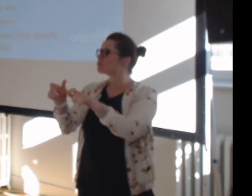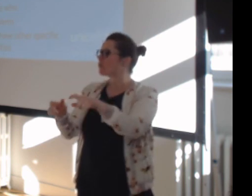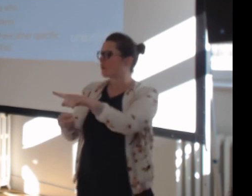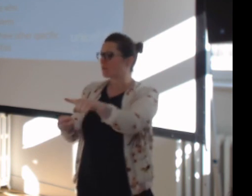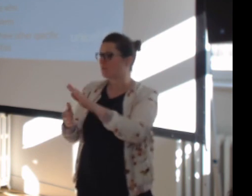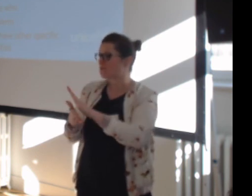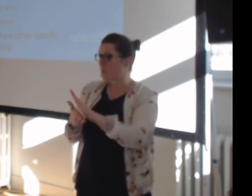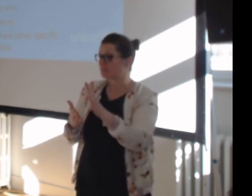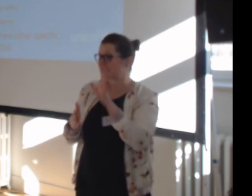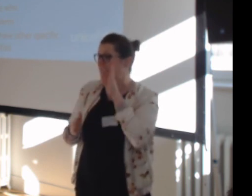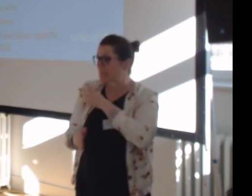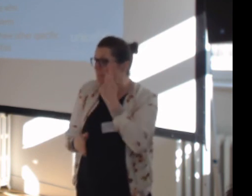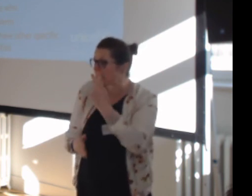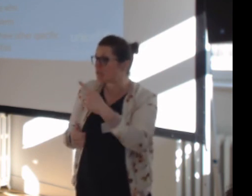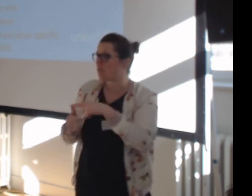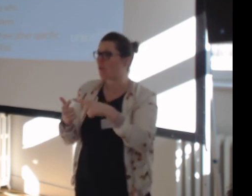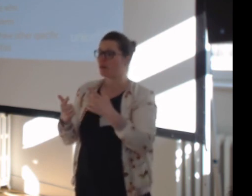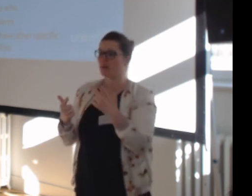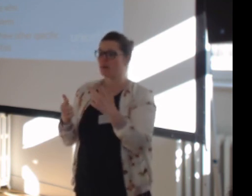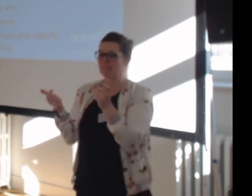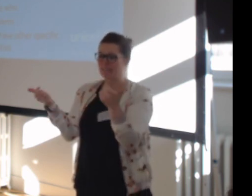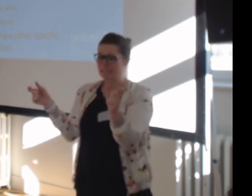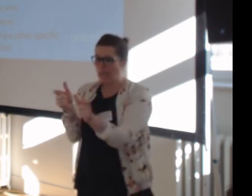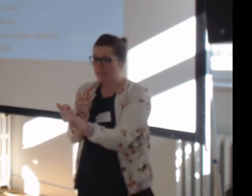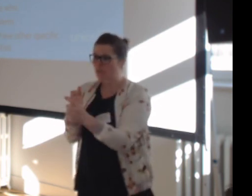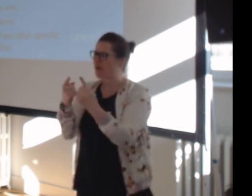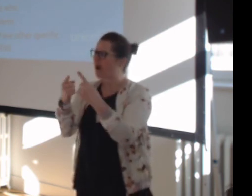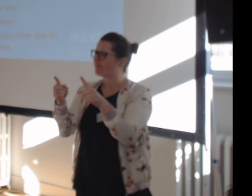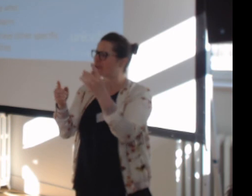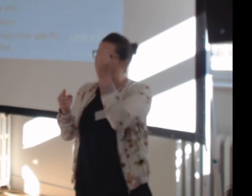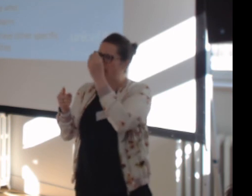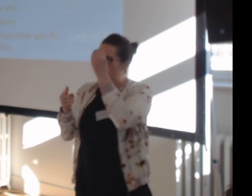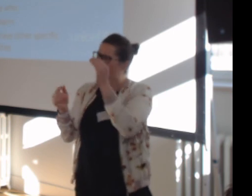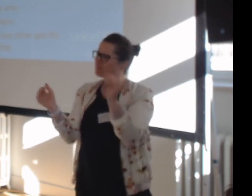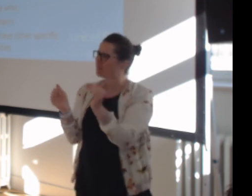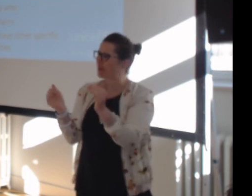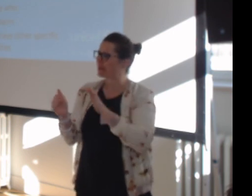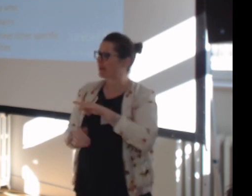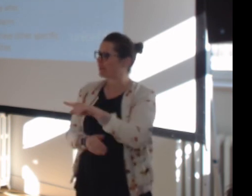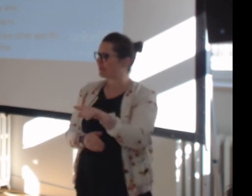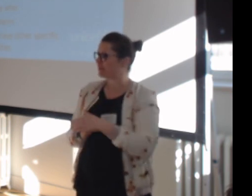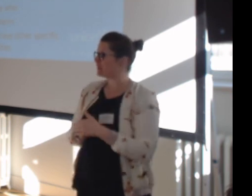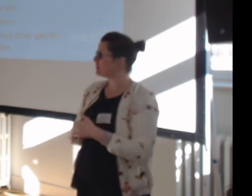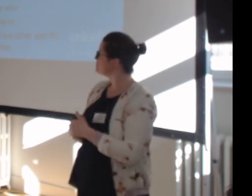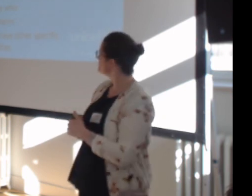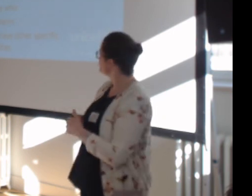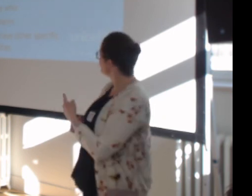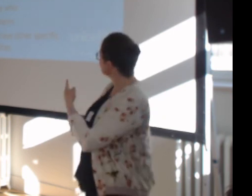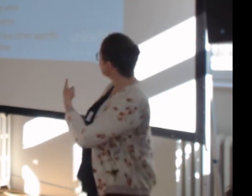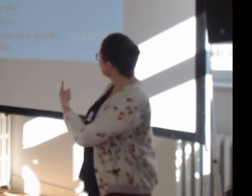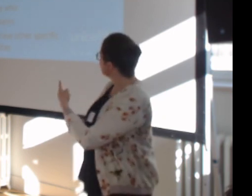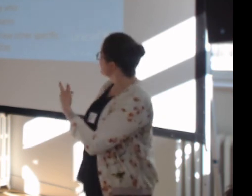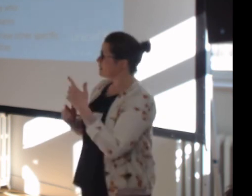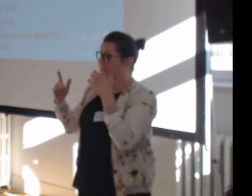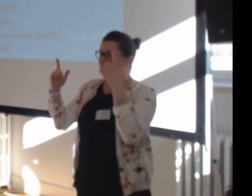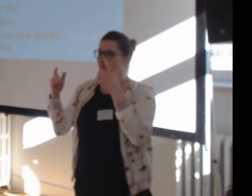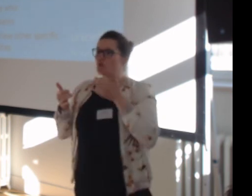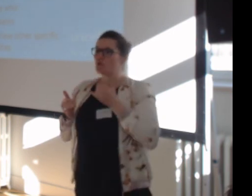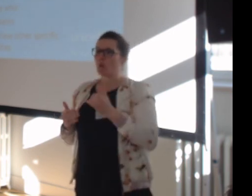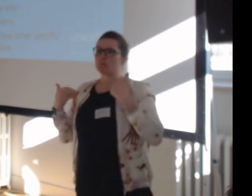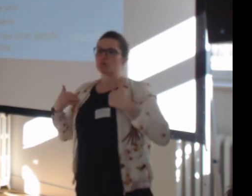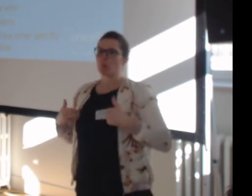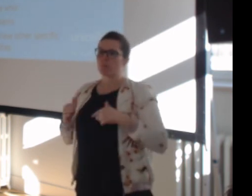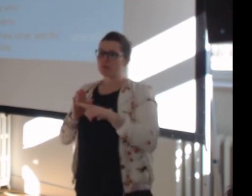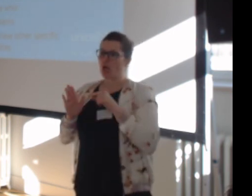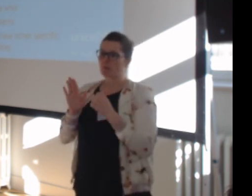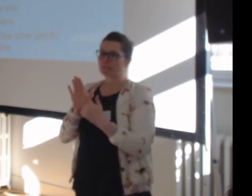have sight problems, who have dyslexia or other learning disabilities. And here on the screen I have an image of a young man with